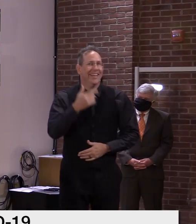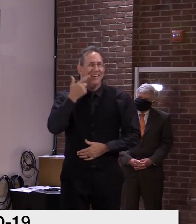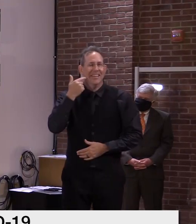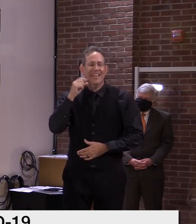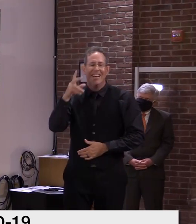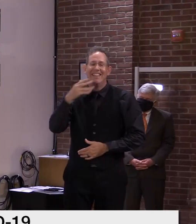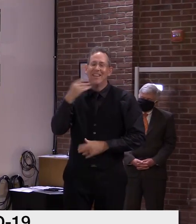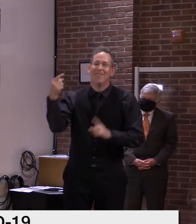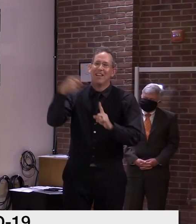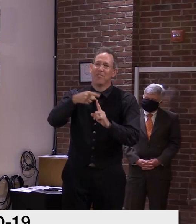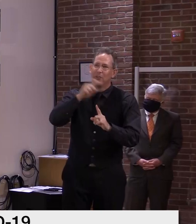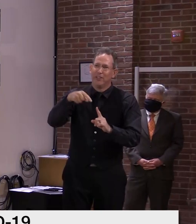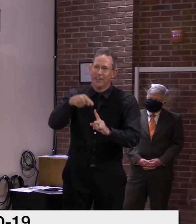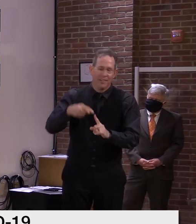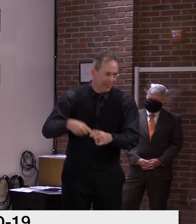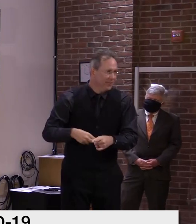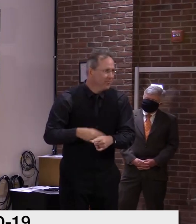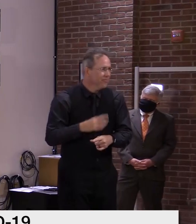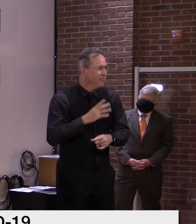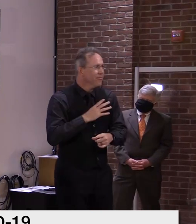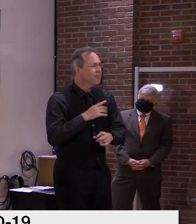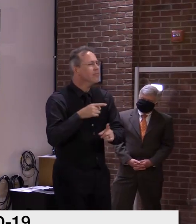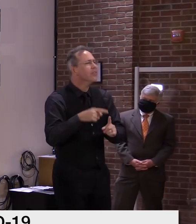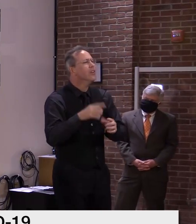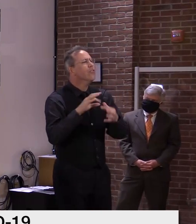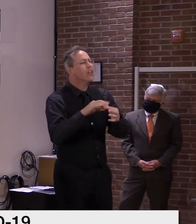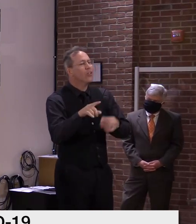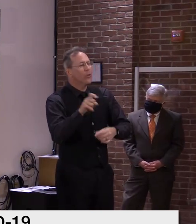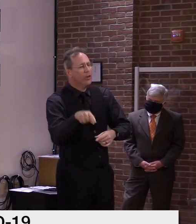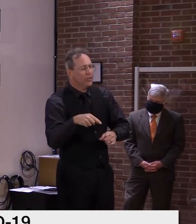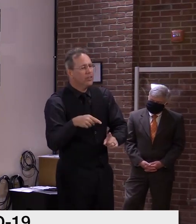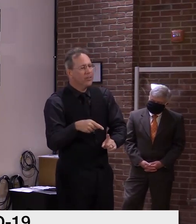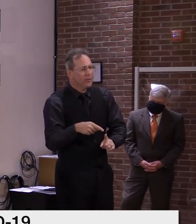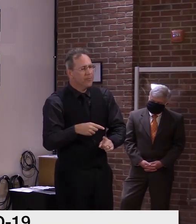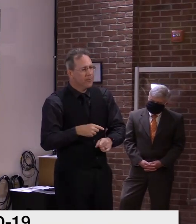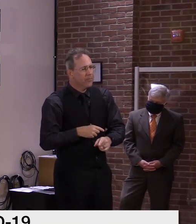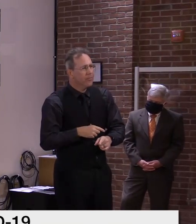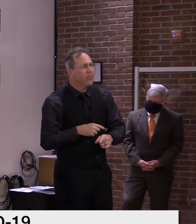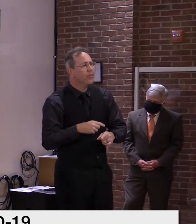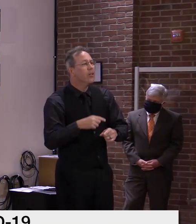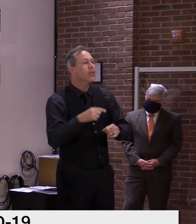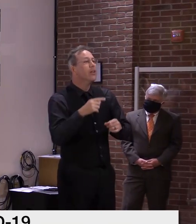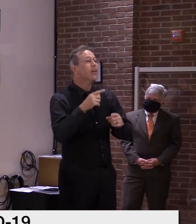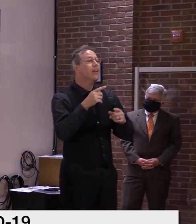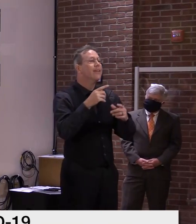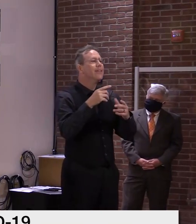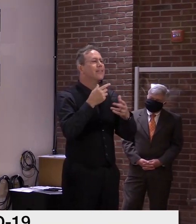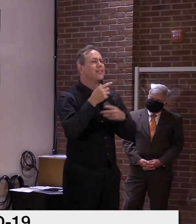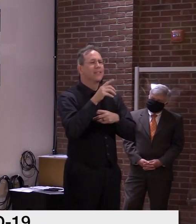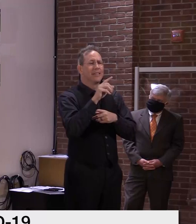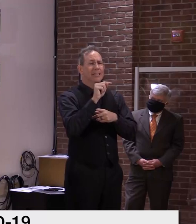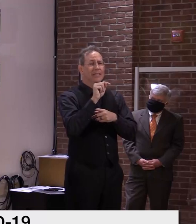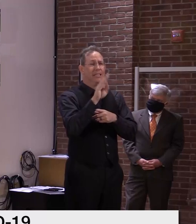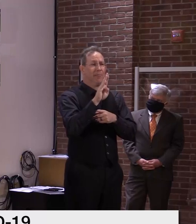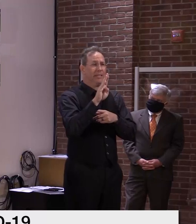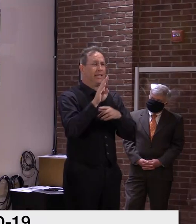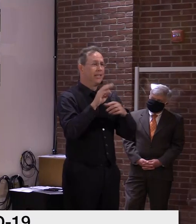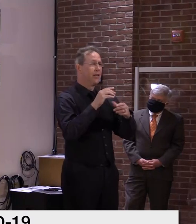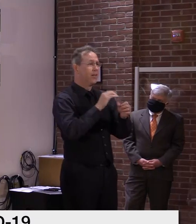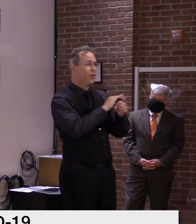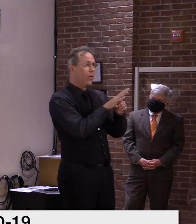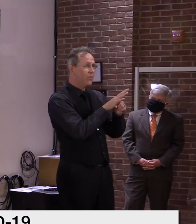regard to your question, becoming endemic does not necessarily equate with